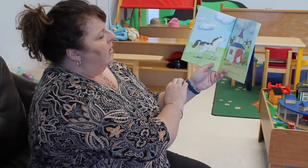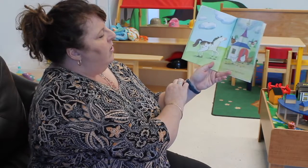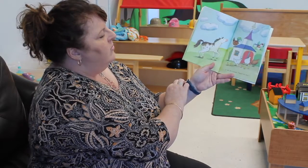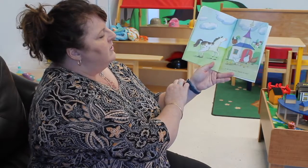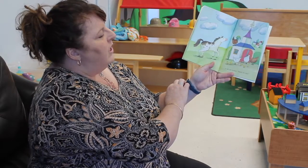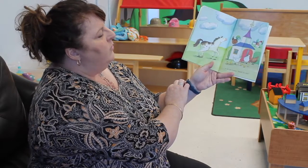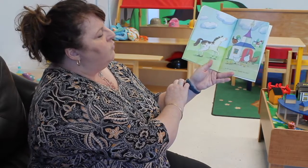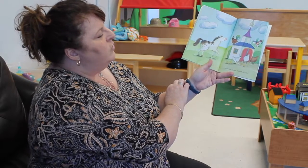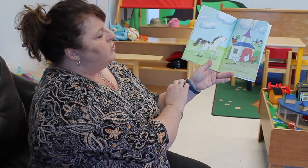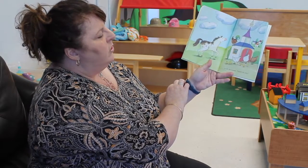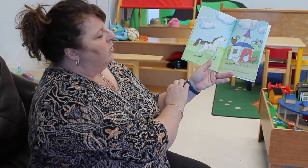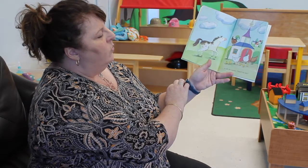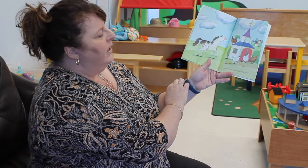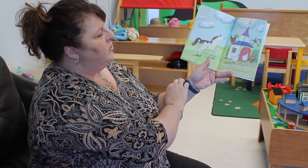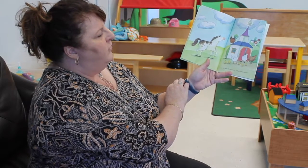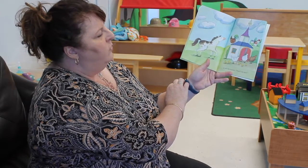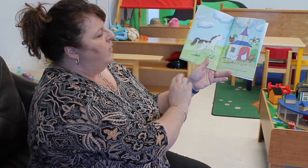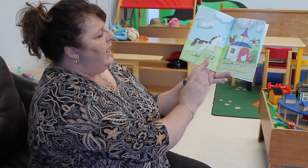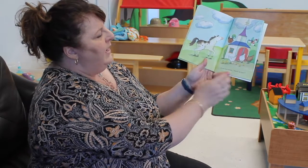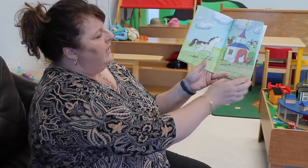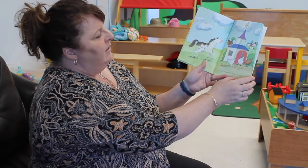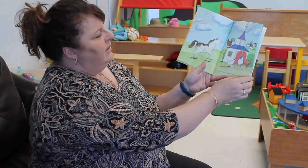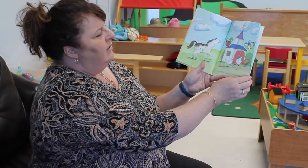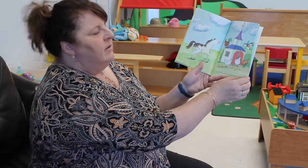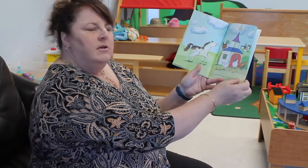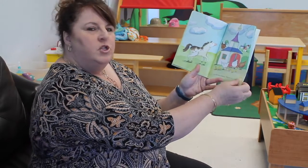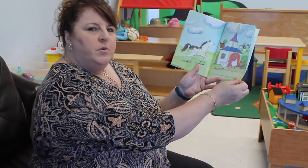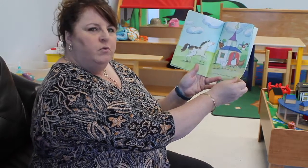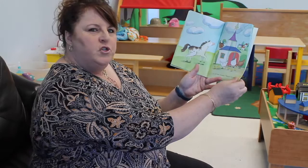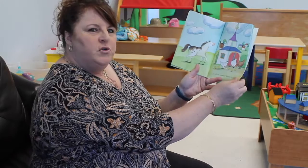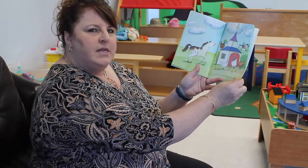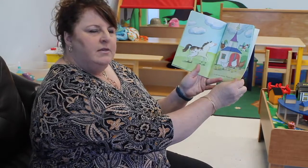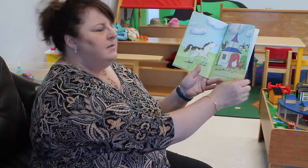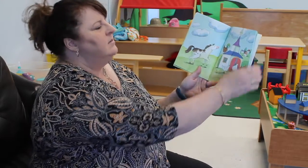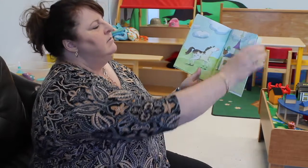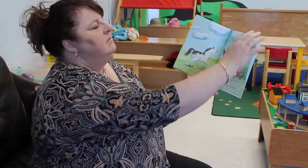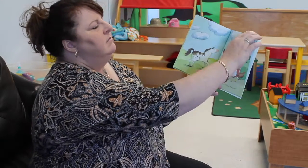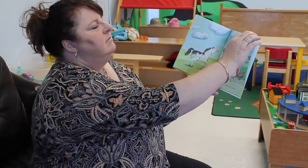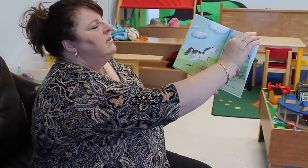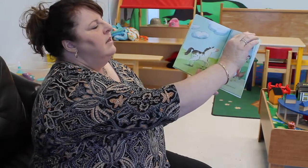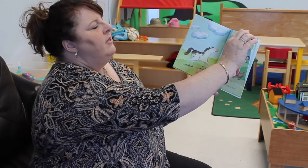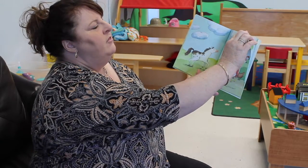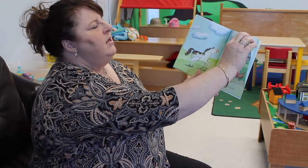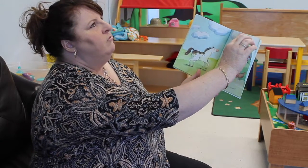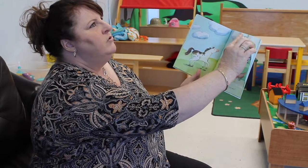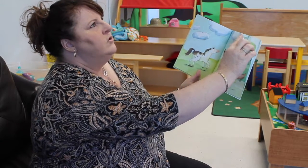Oh, to tell the rooster, watch for rain. Do you know what a rooster says? I think a rooster